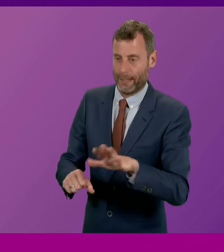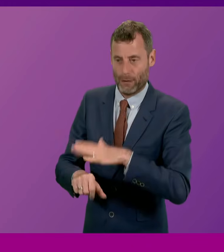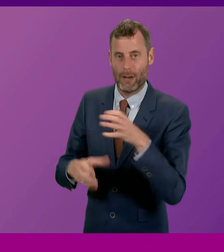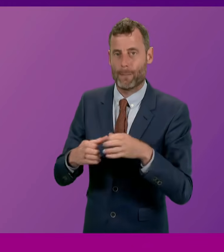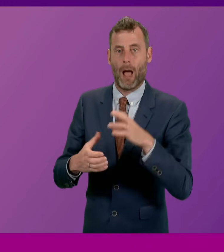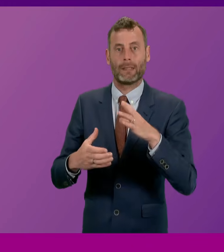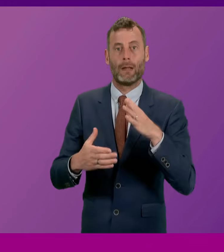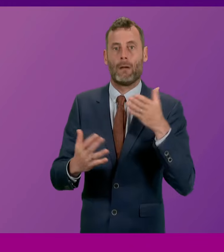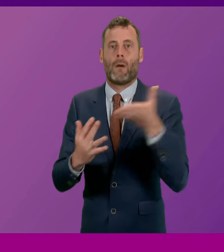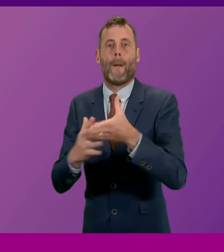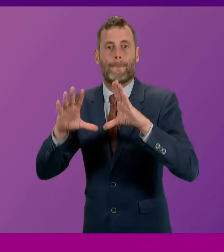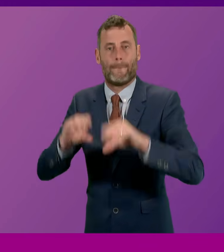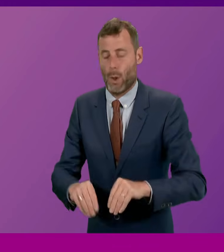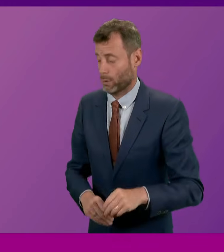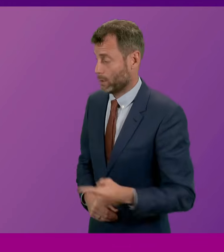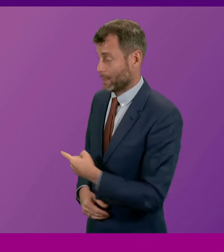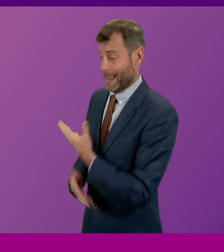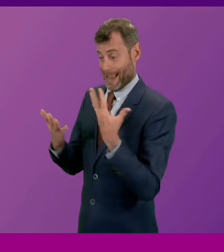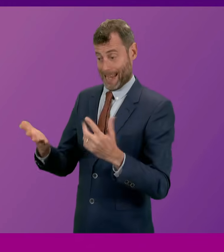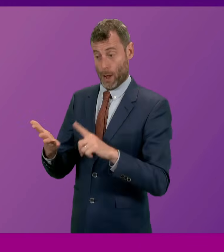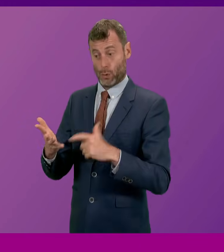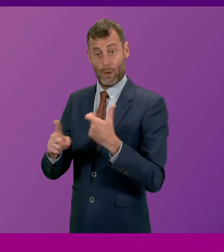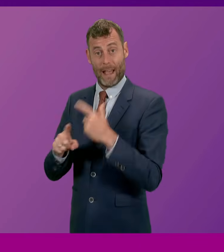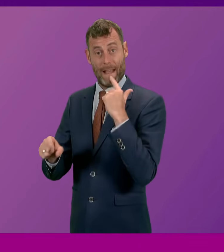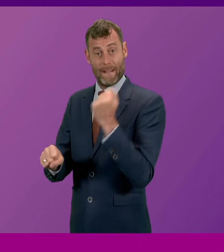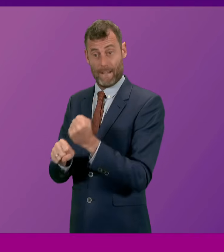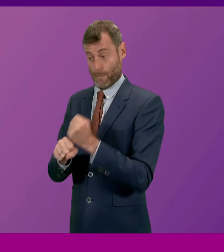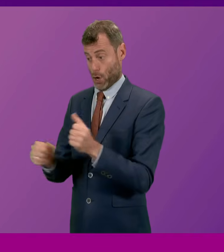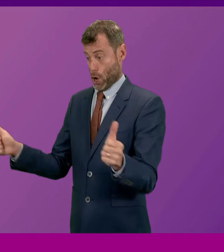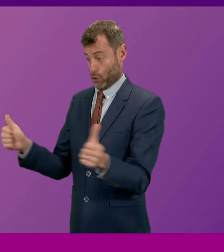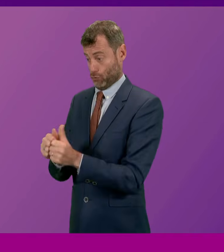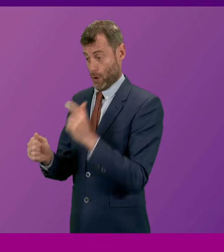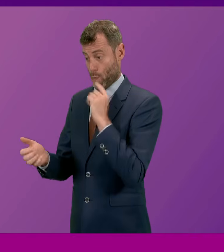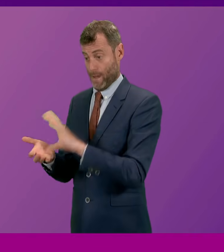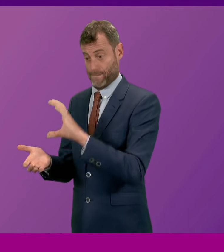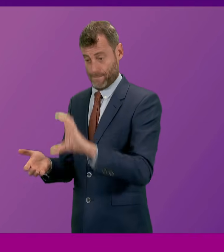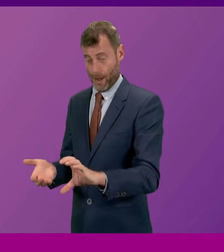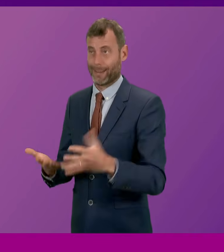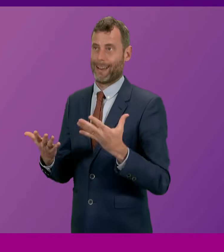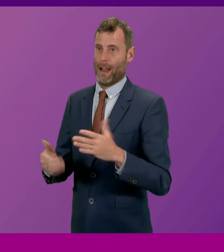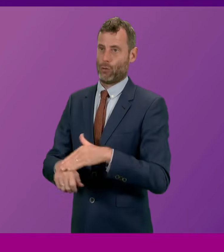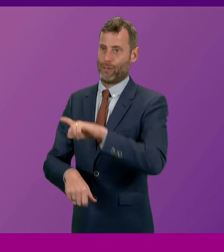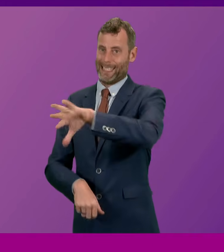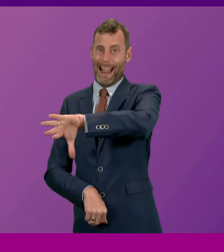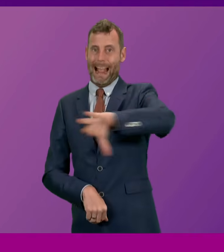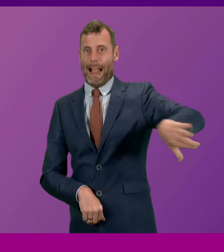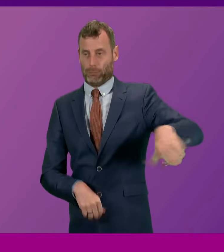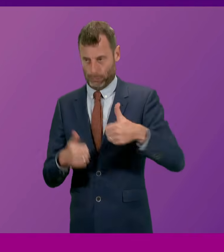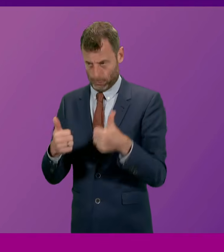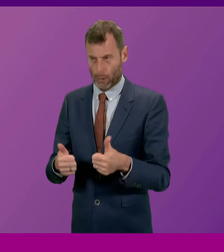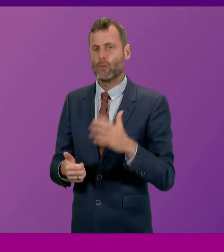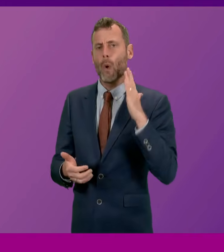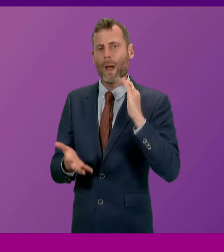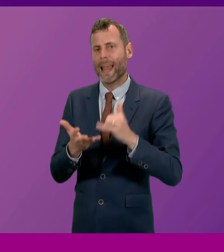the retrospectively imposed criteria, and the Greens are thankfully out of government, when will the Scottish cluster